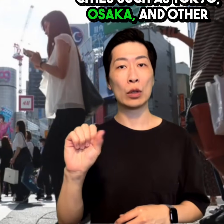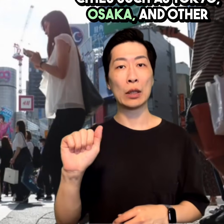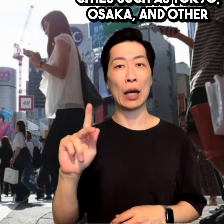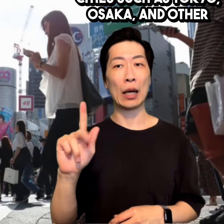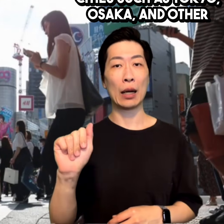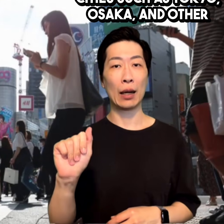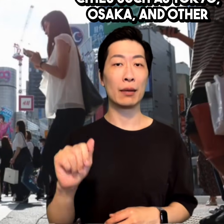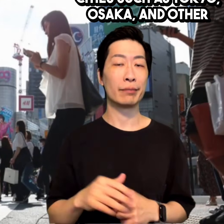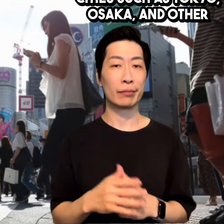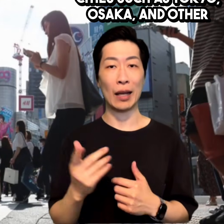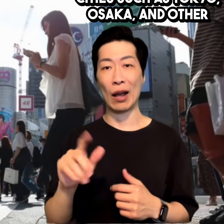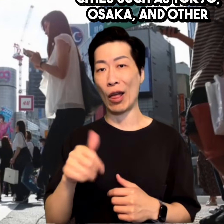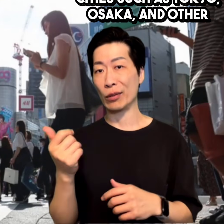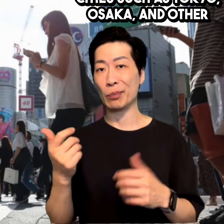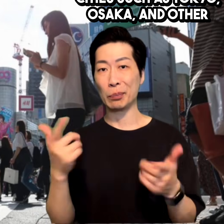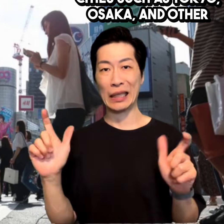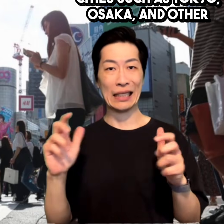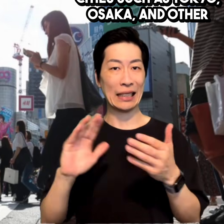Osaka,